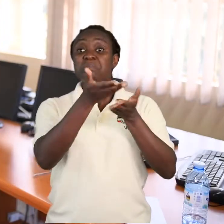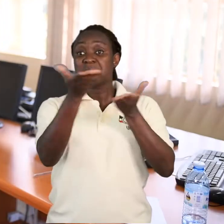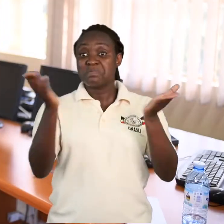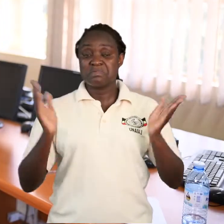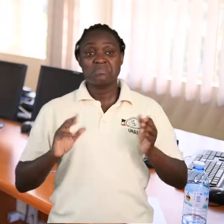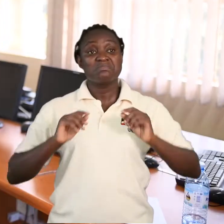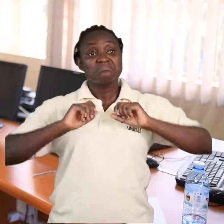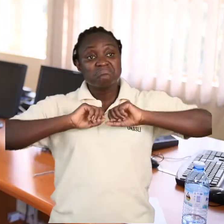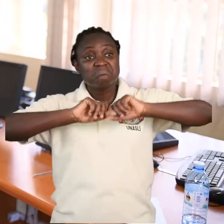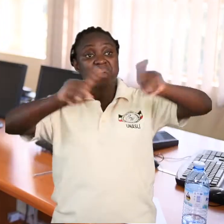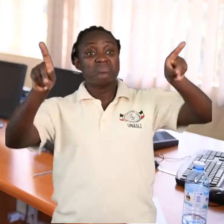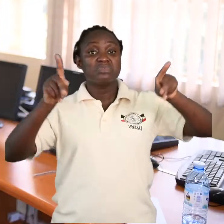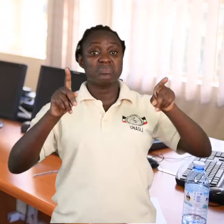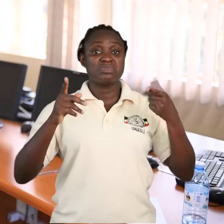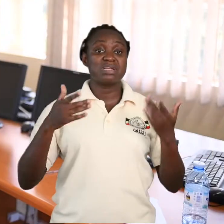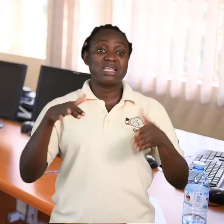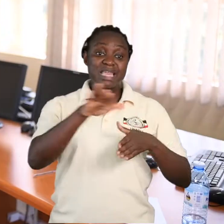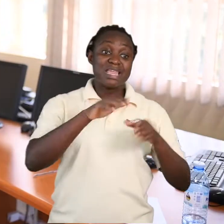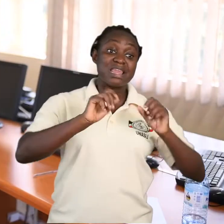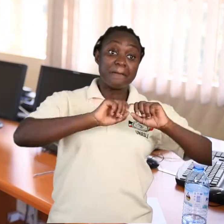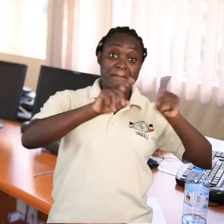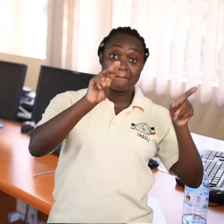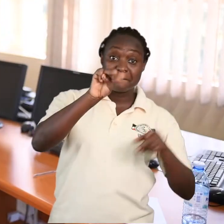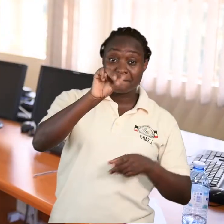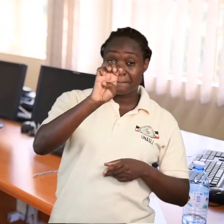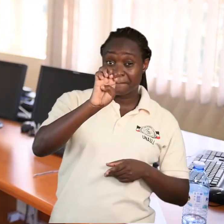media and industries.